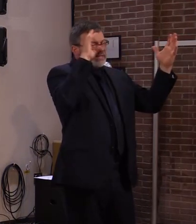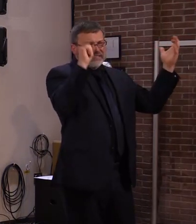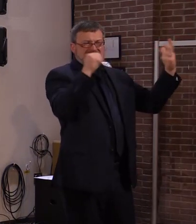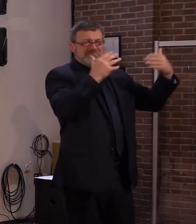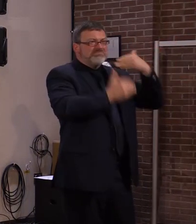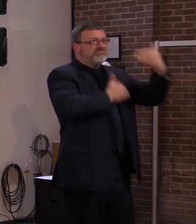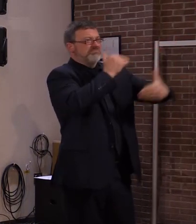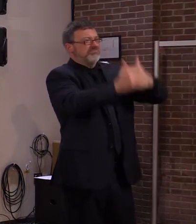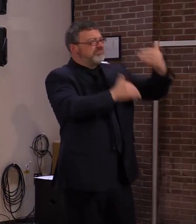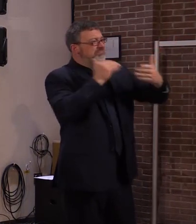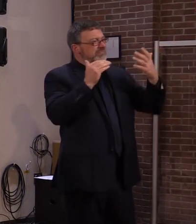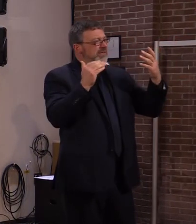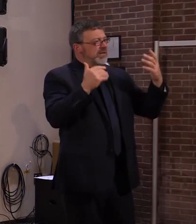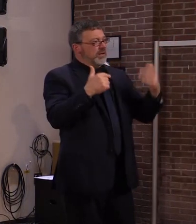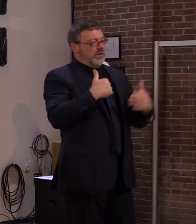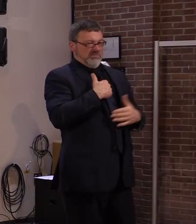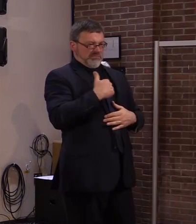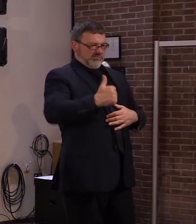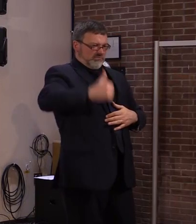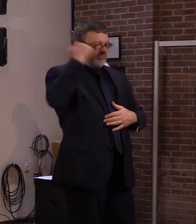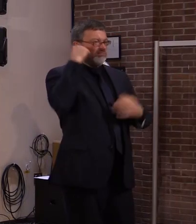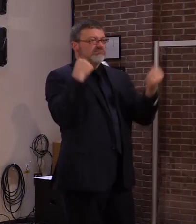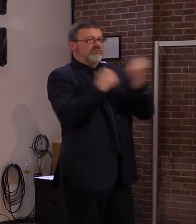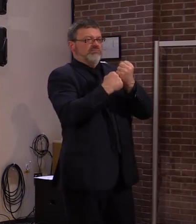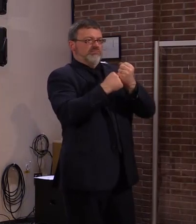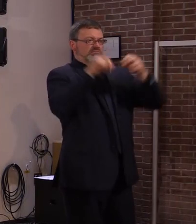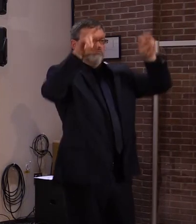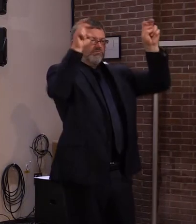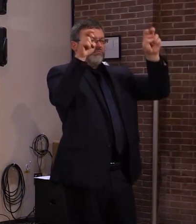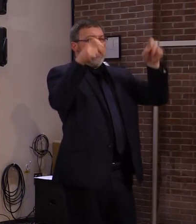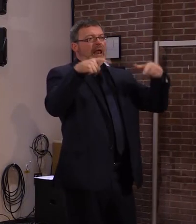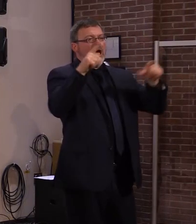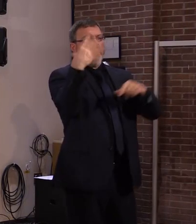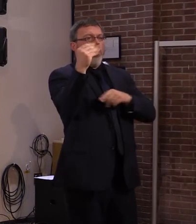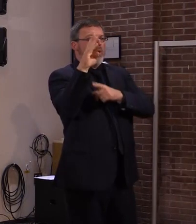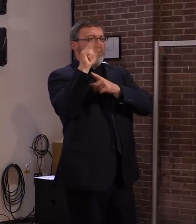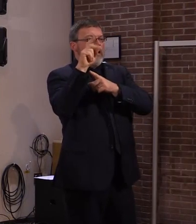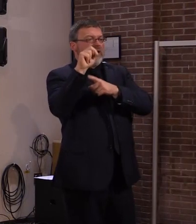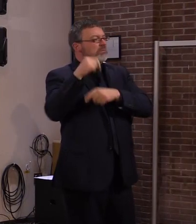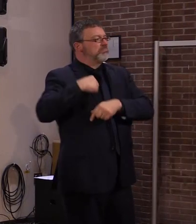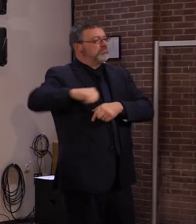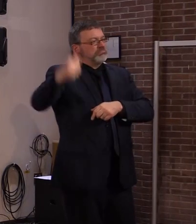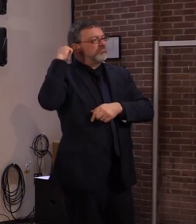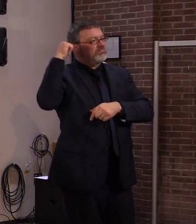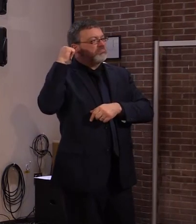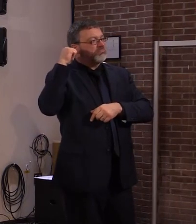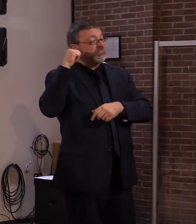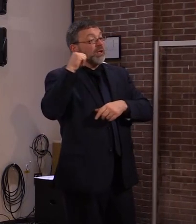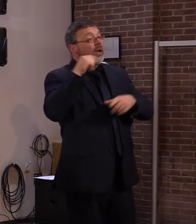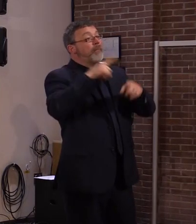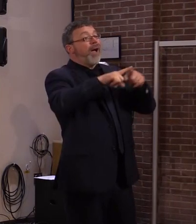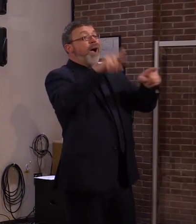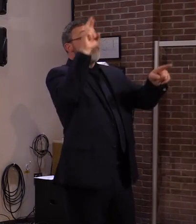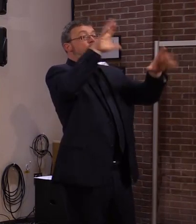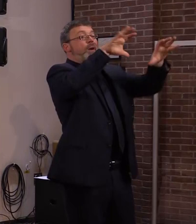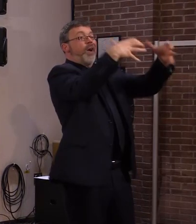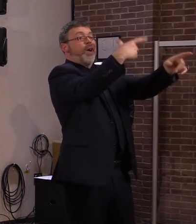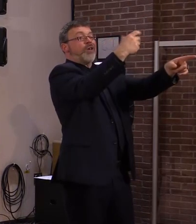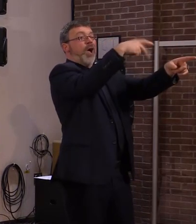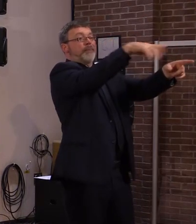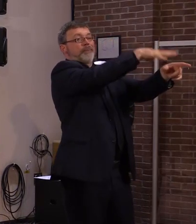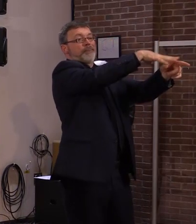I would do, but this is what the GOP, VT GOP has decided. For